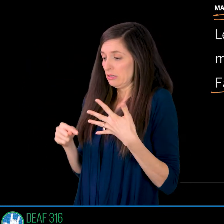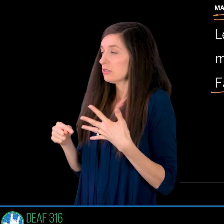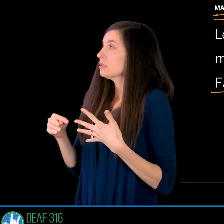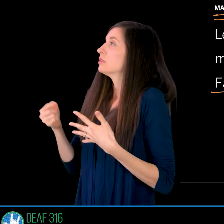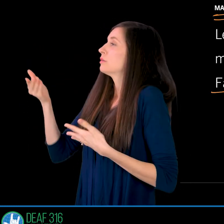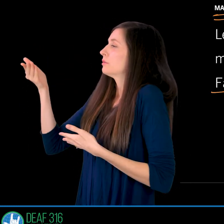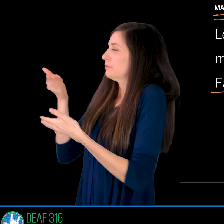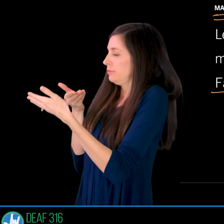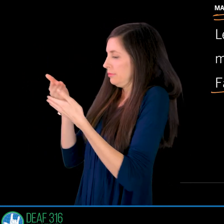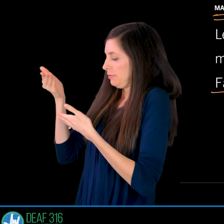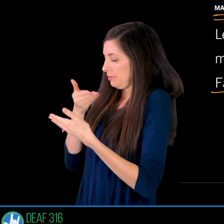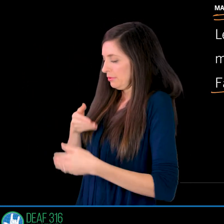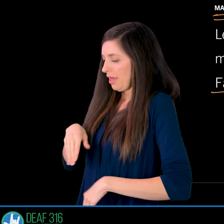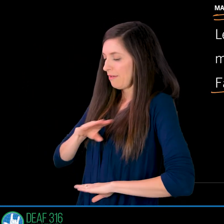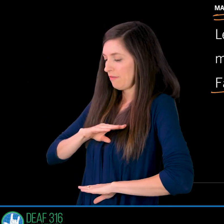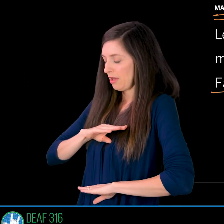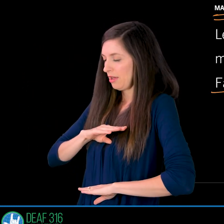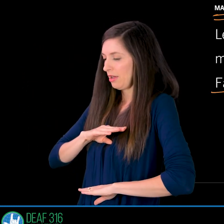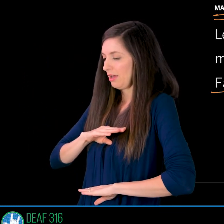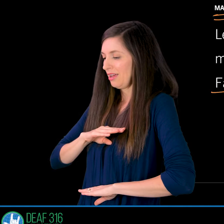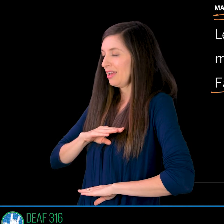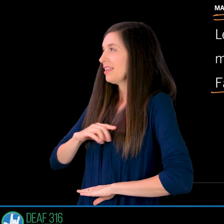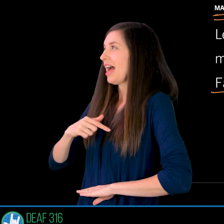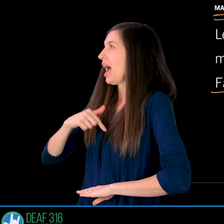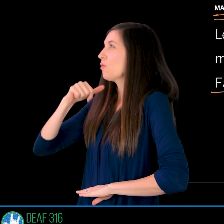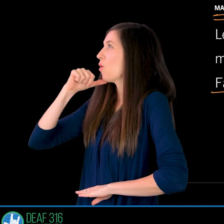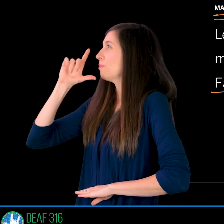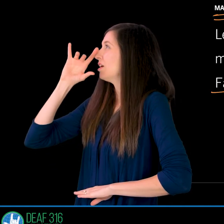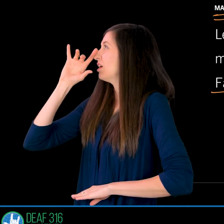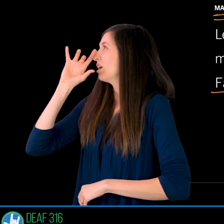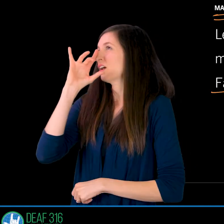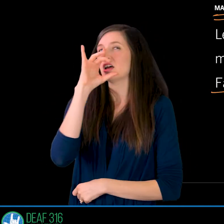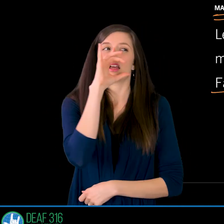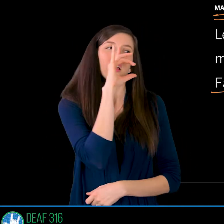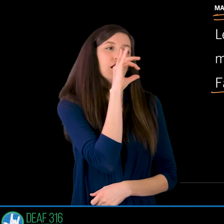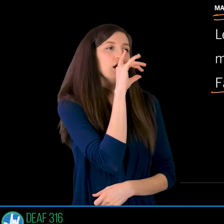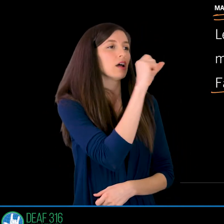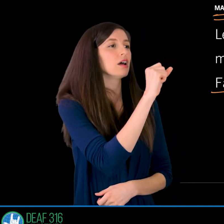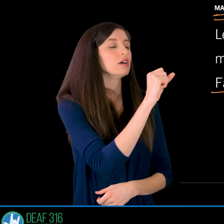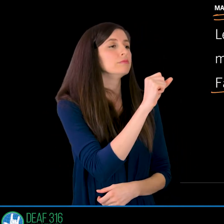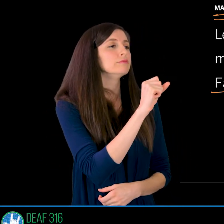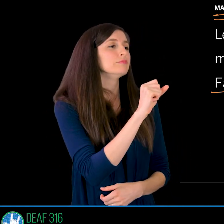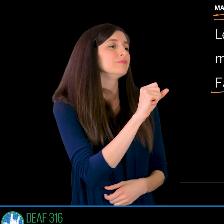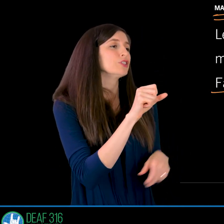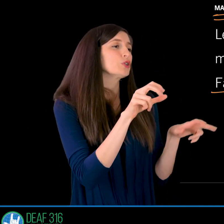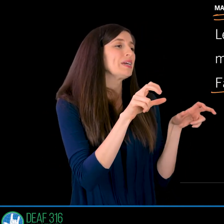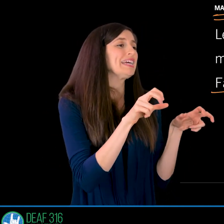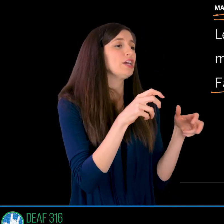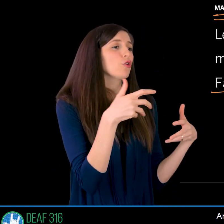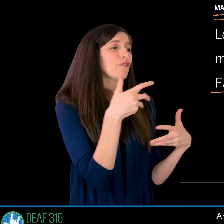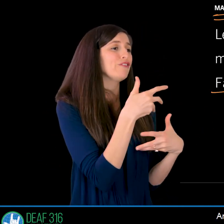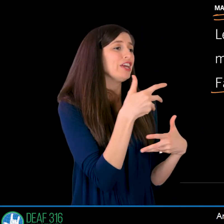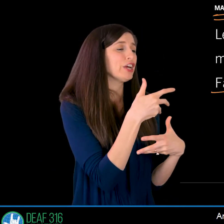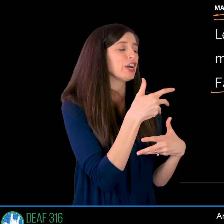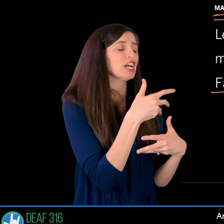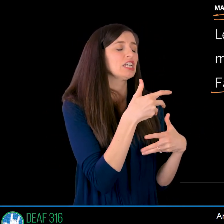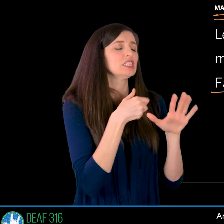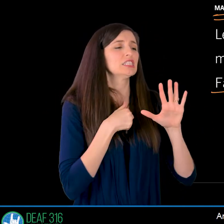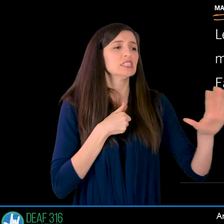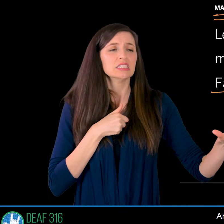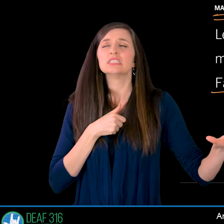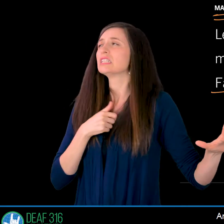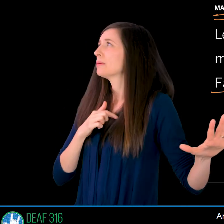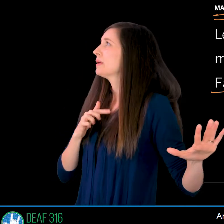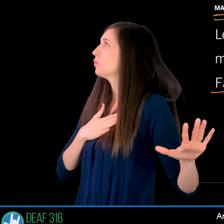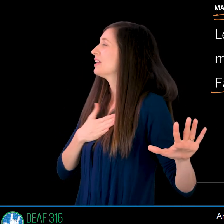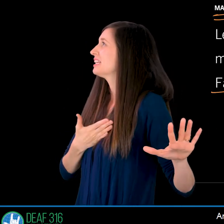all the time, then we are freed from greed and fear and released into good works, and thus those